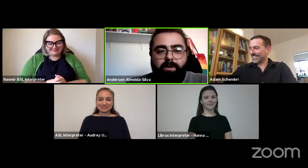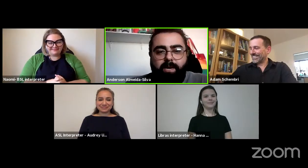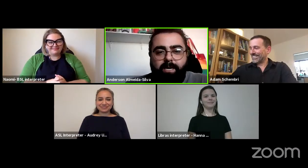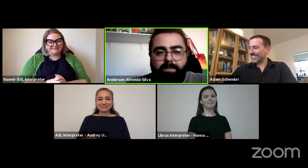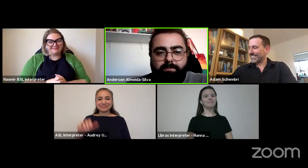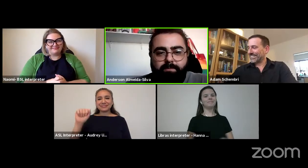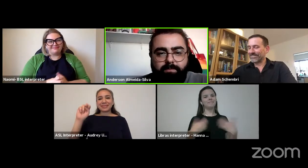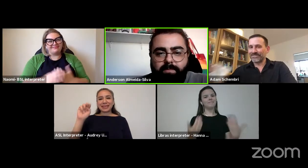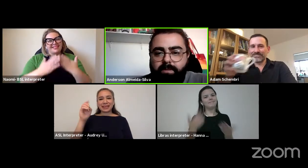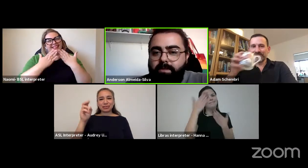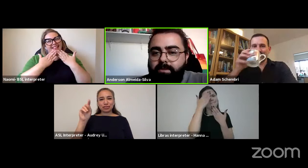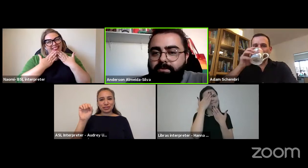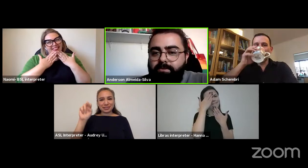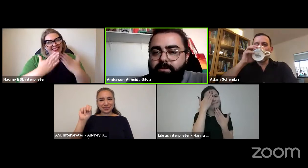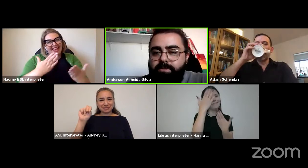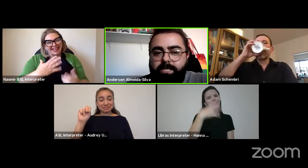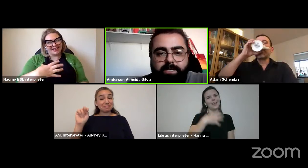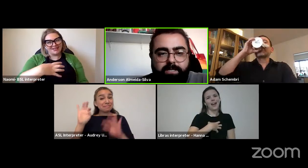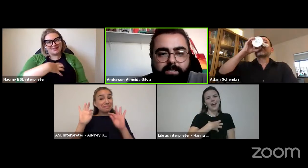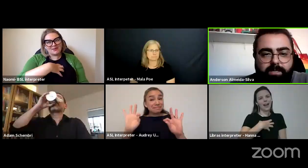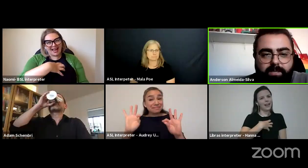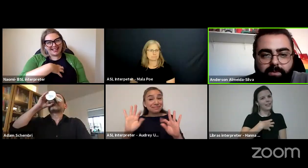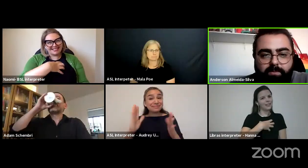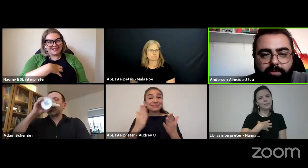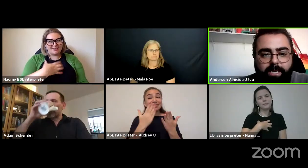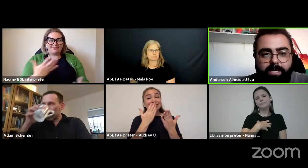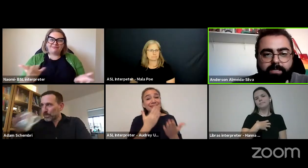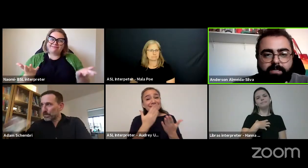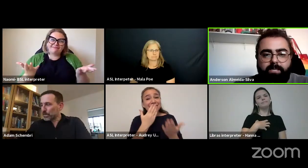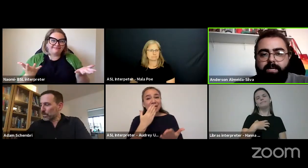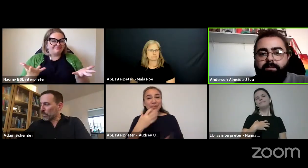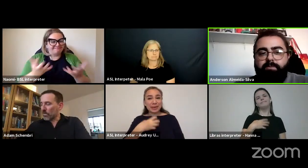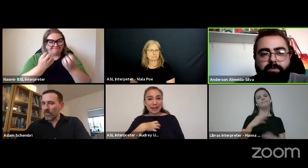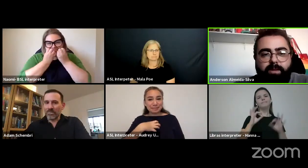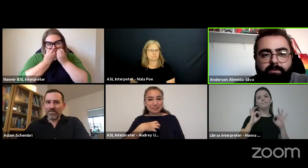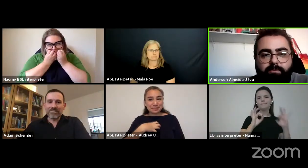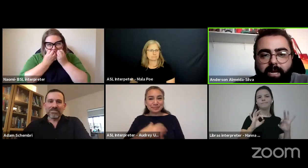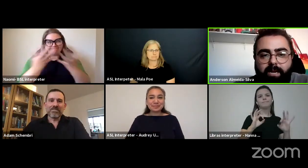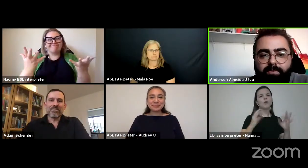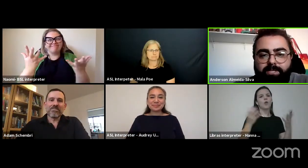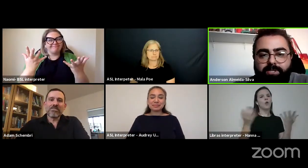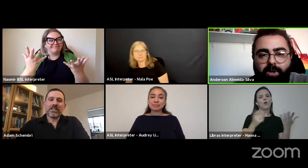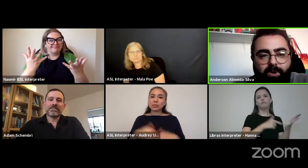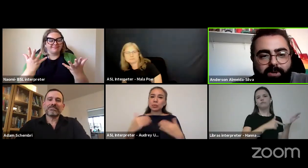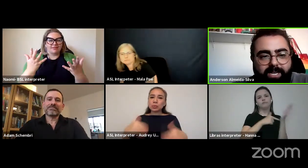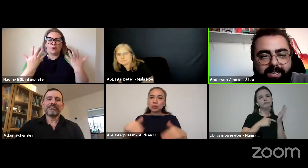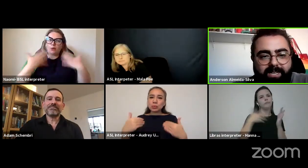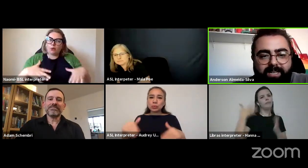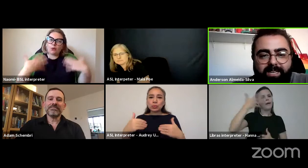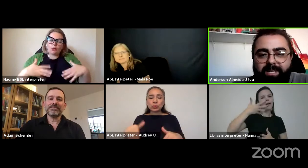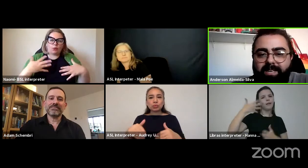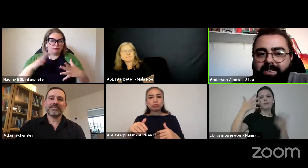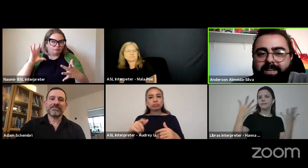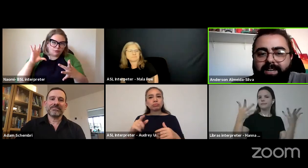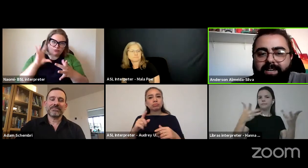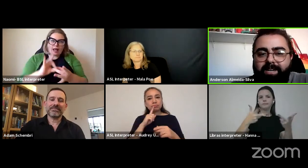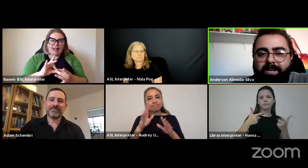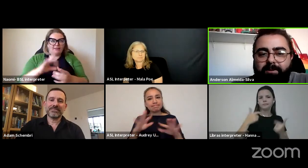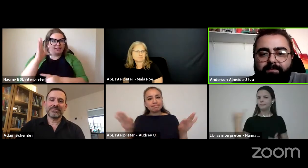Thank you, Adam, for this brilliant and very relevant talk.